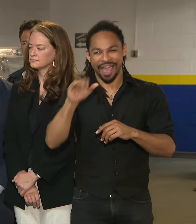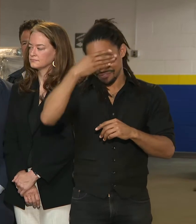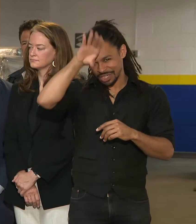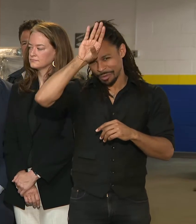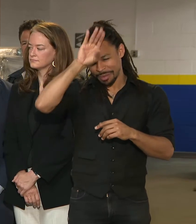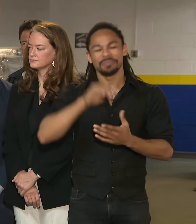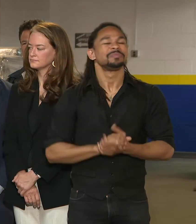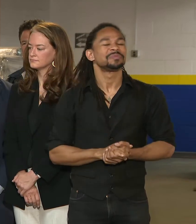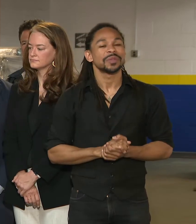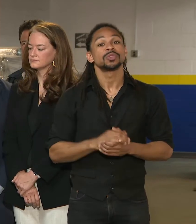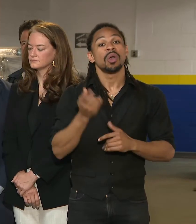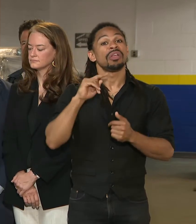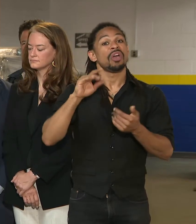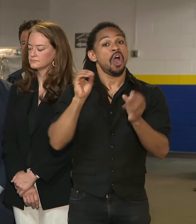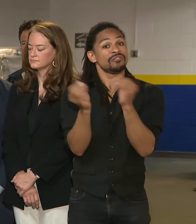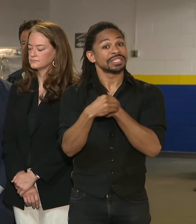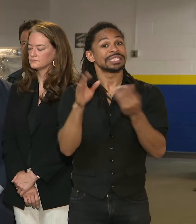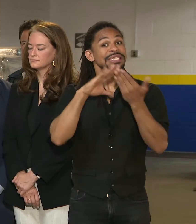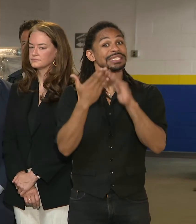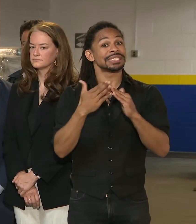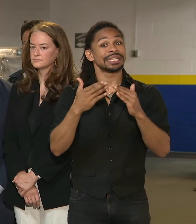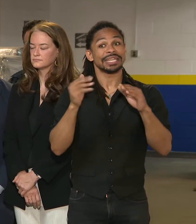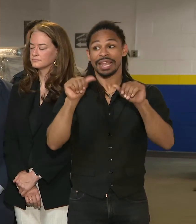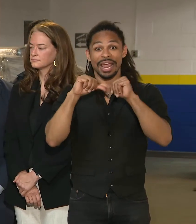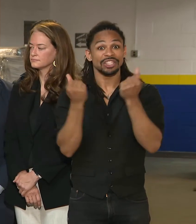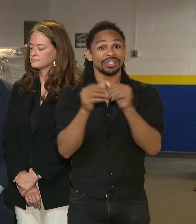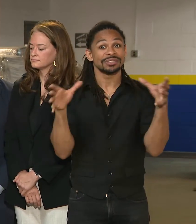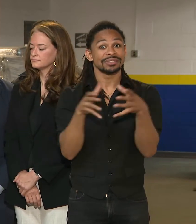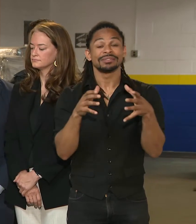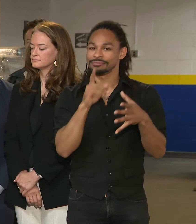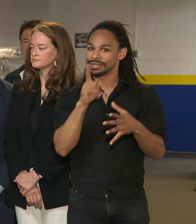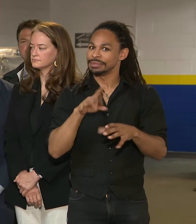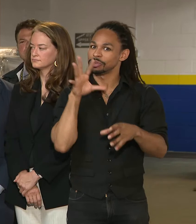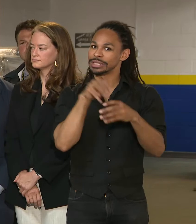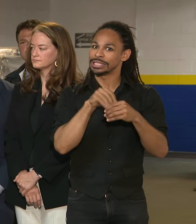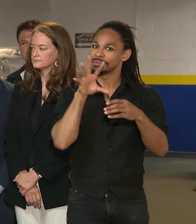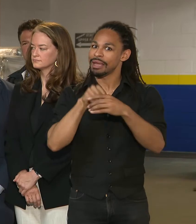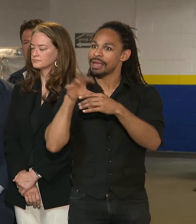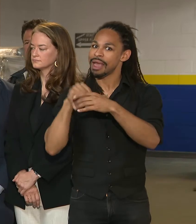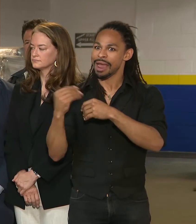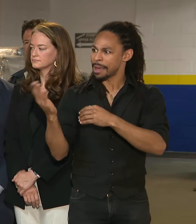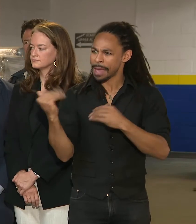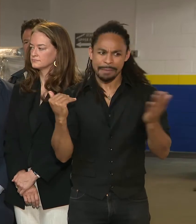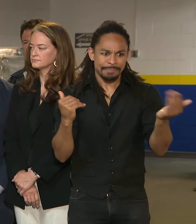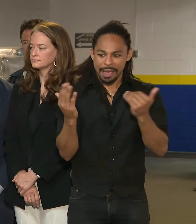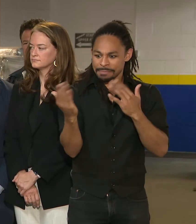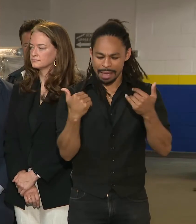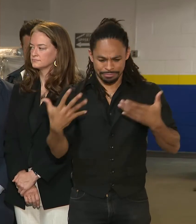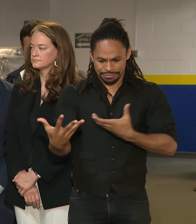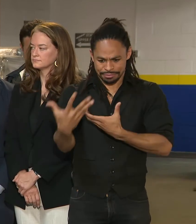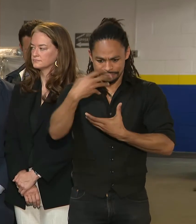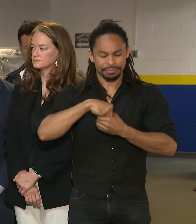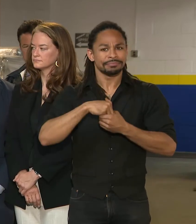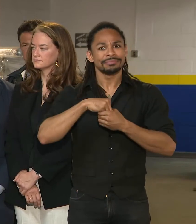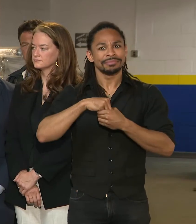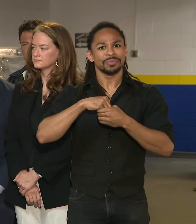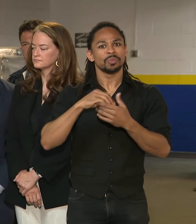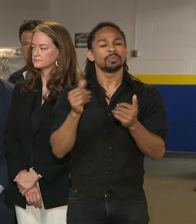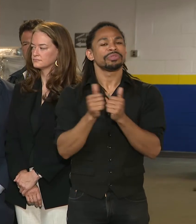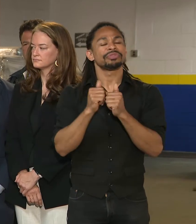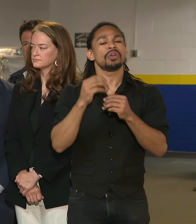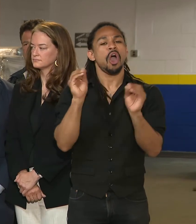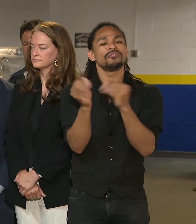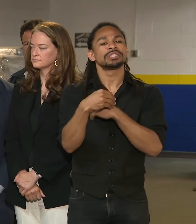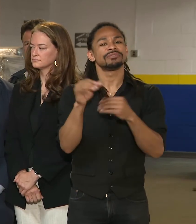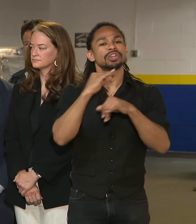in the city, our city agencies have in some way participated in the Office of International Affairs and my good friend,